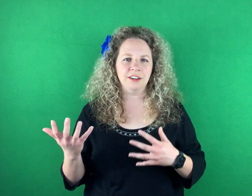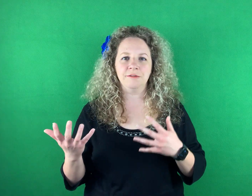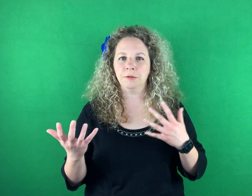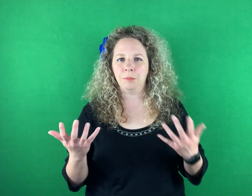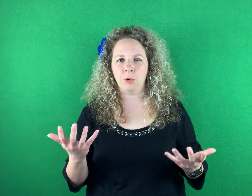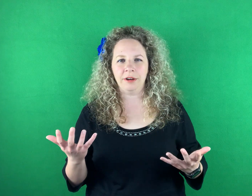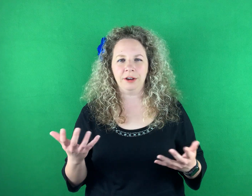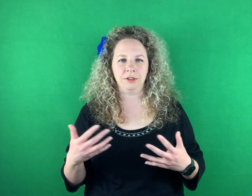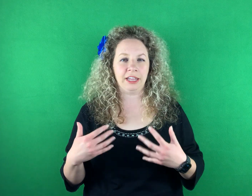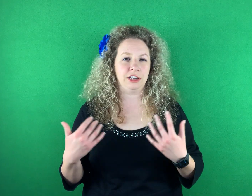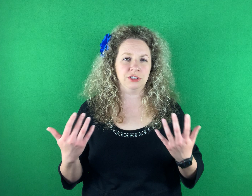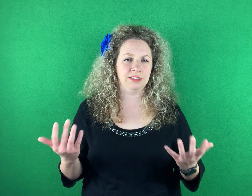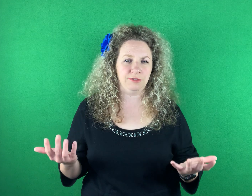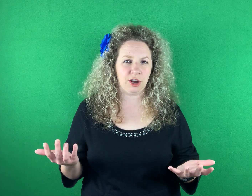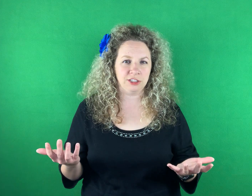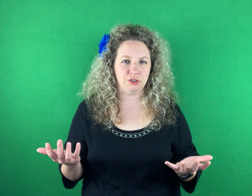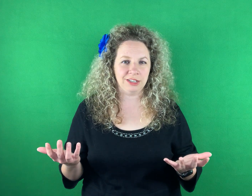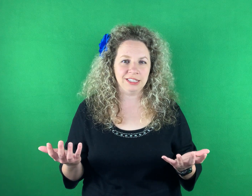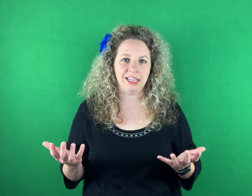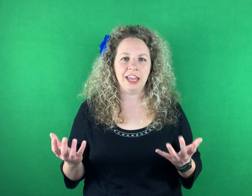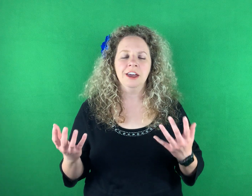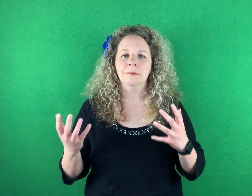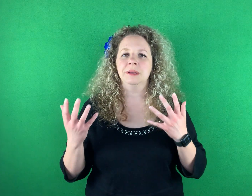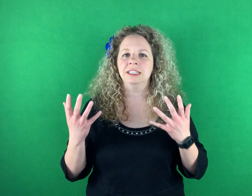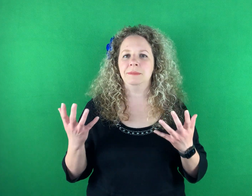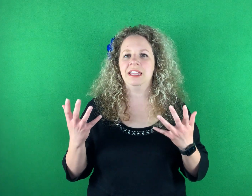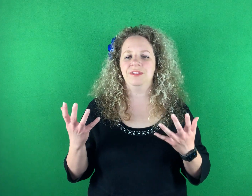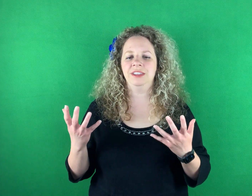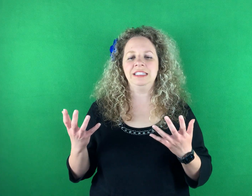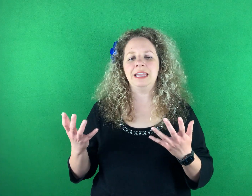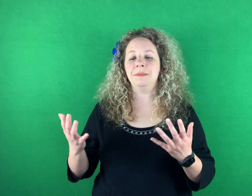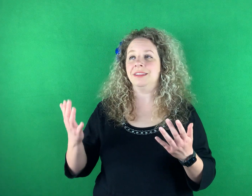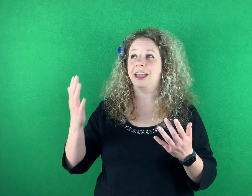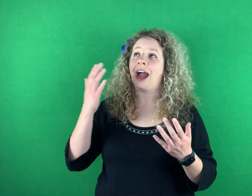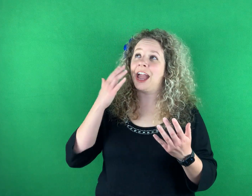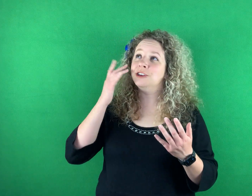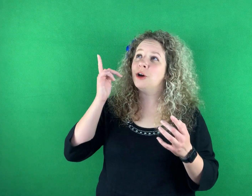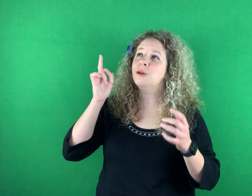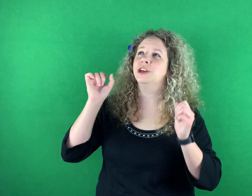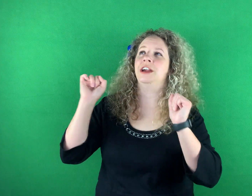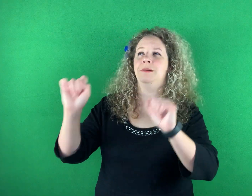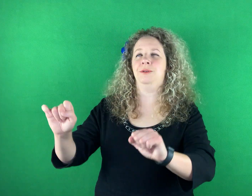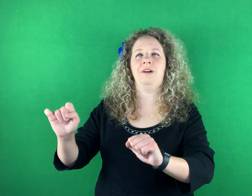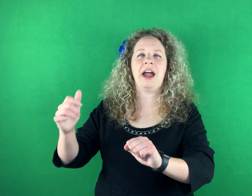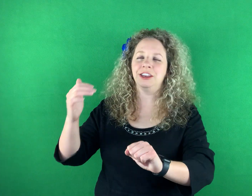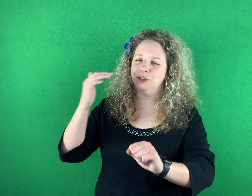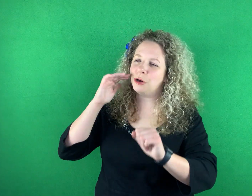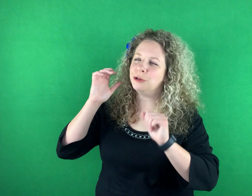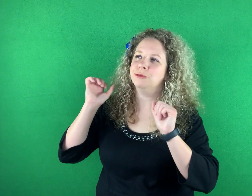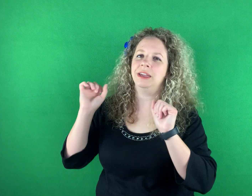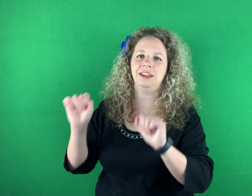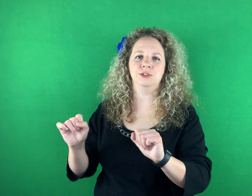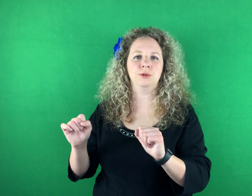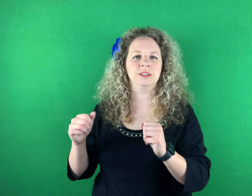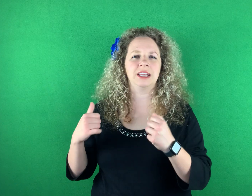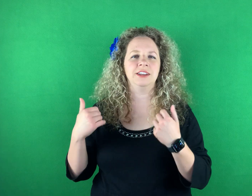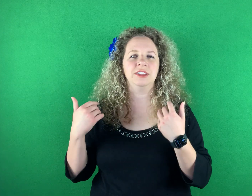repetitive or boring or like I just forgot to translate it, but it's making the statement like, I know you're able. I know you can. So it's kind of like